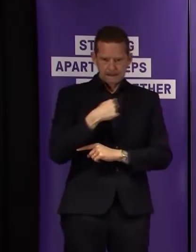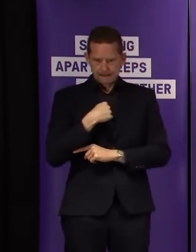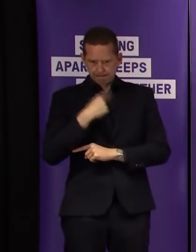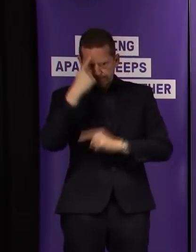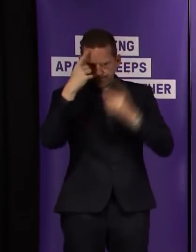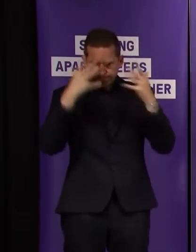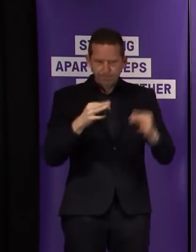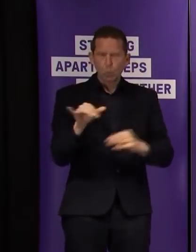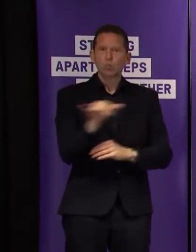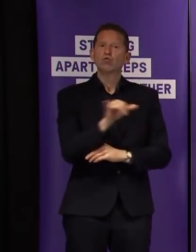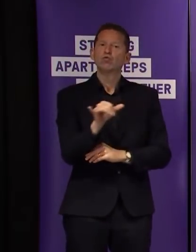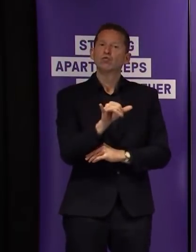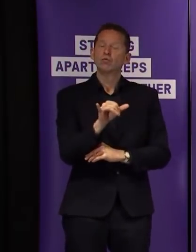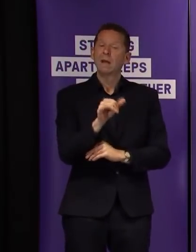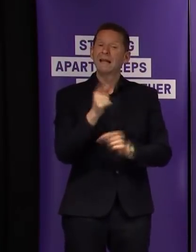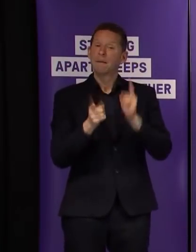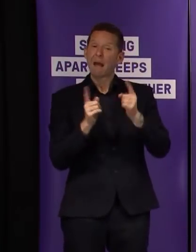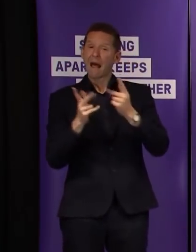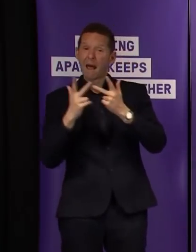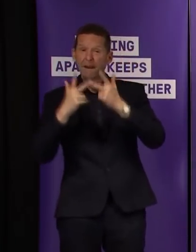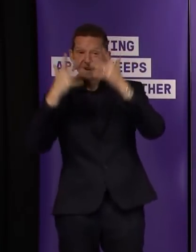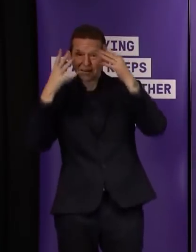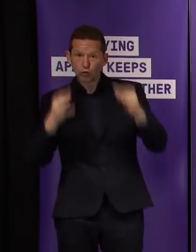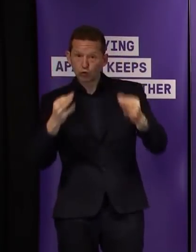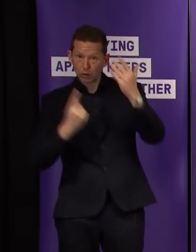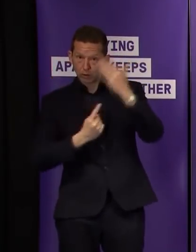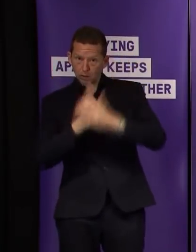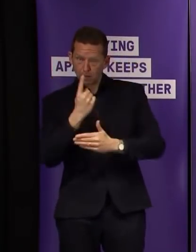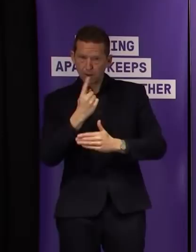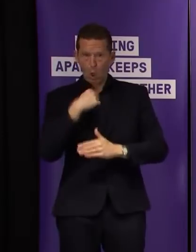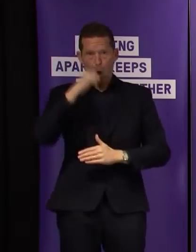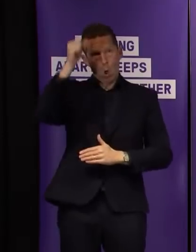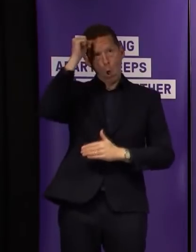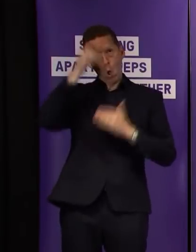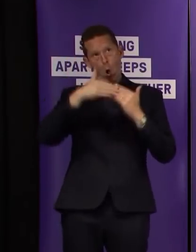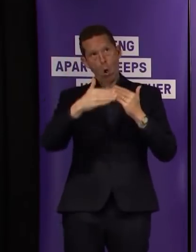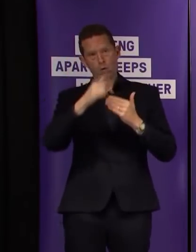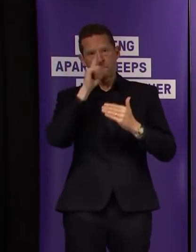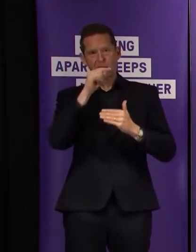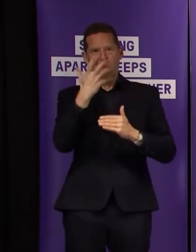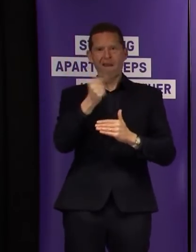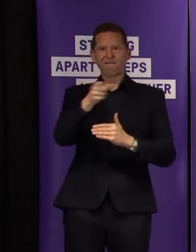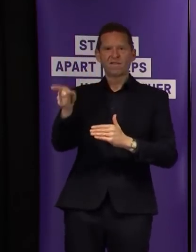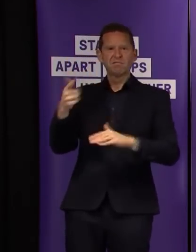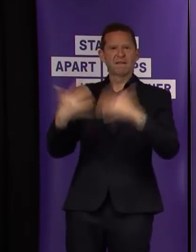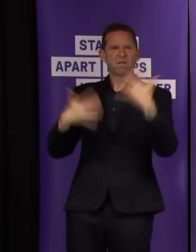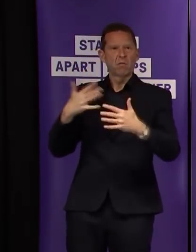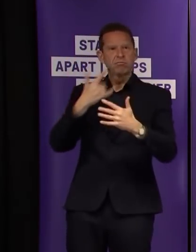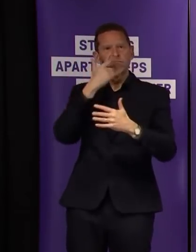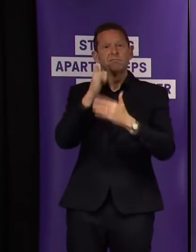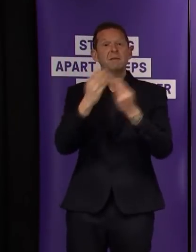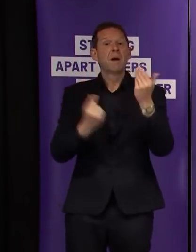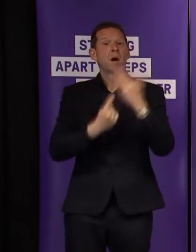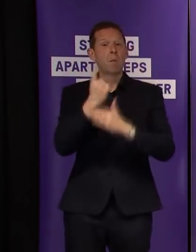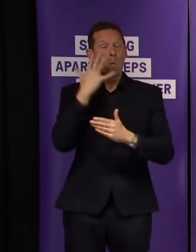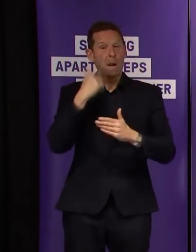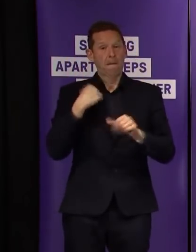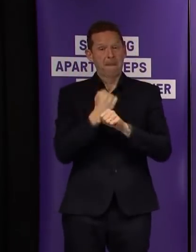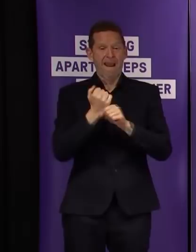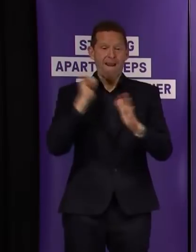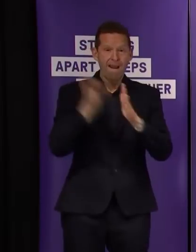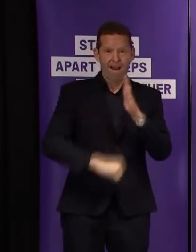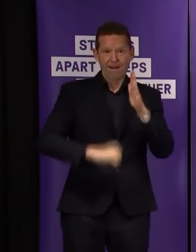choose. Others are difficult because you know what the consequences of those decisions will be. Some of them are indeed